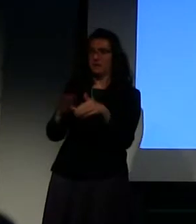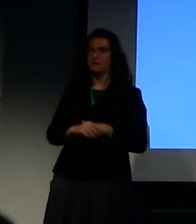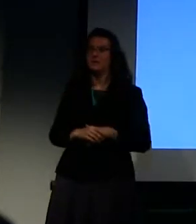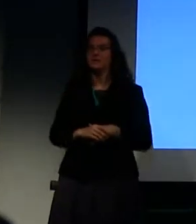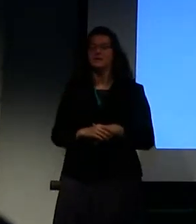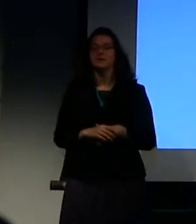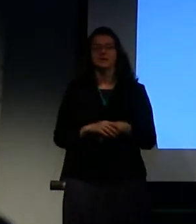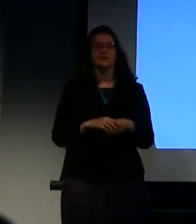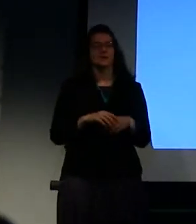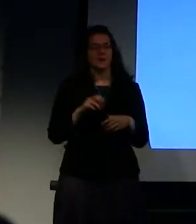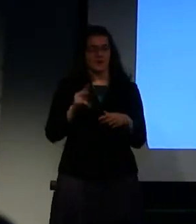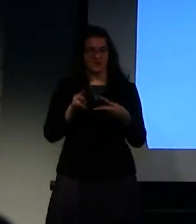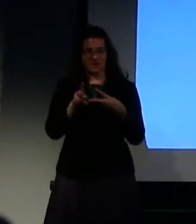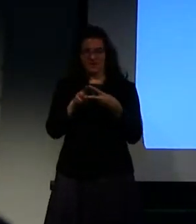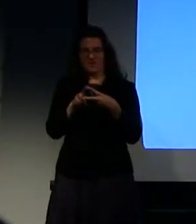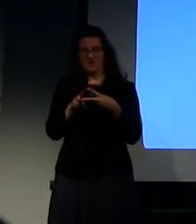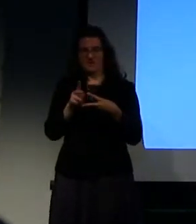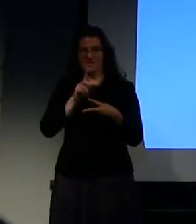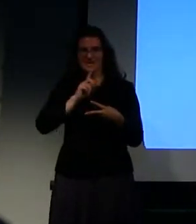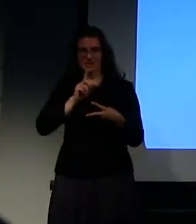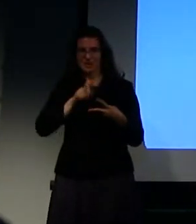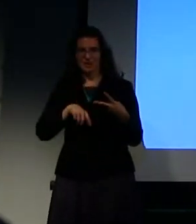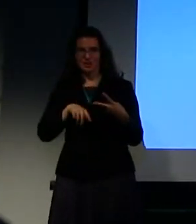So the first part of that,